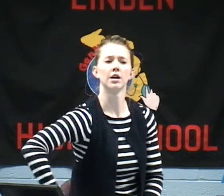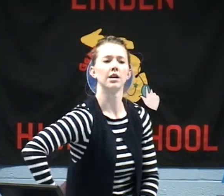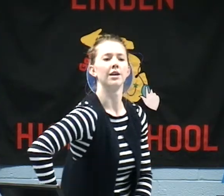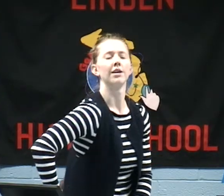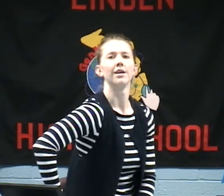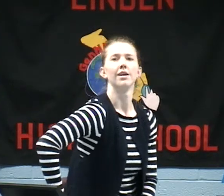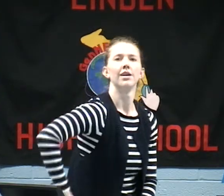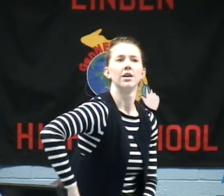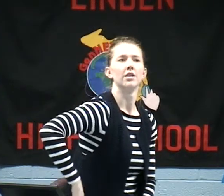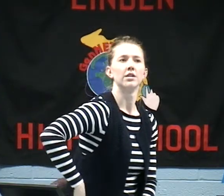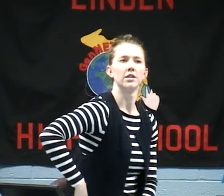language?